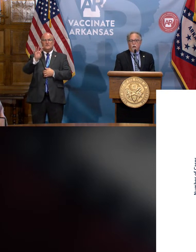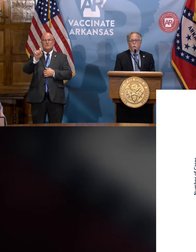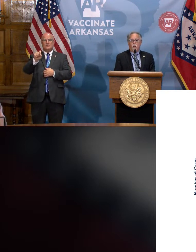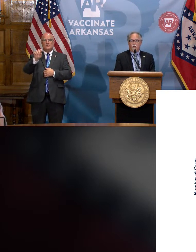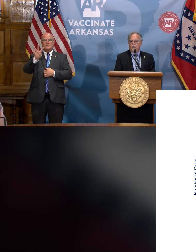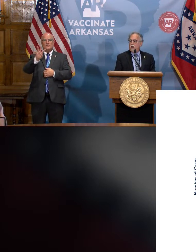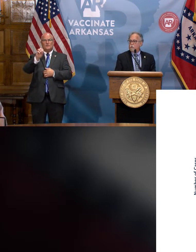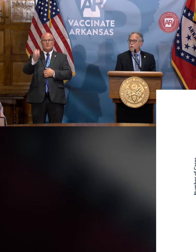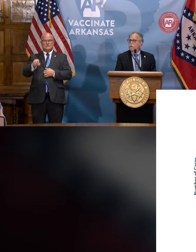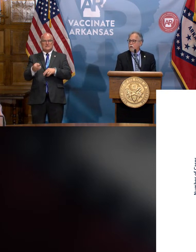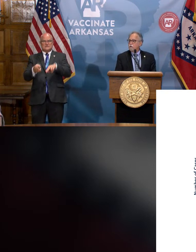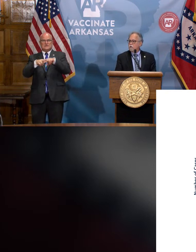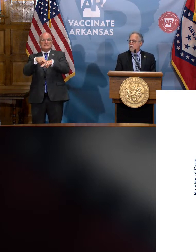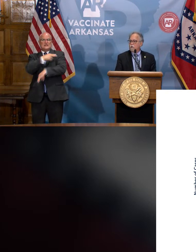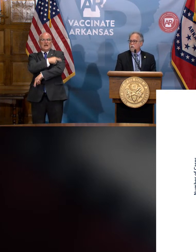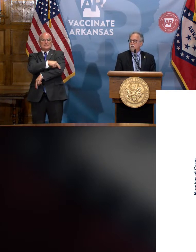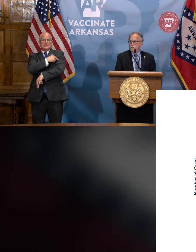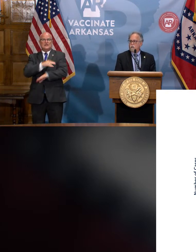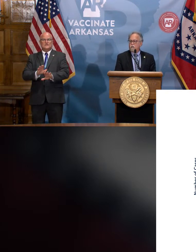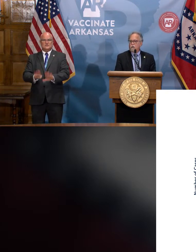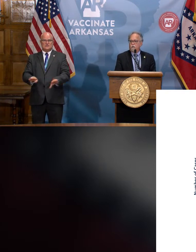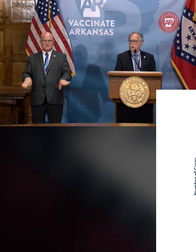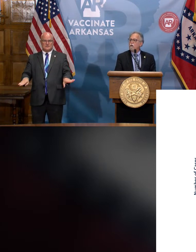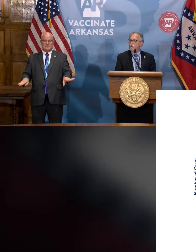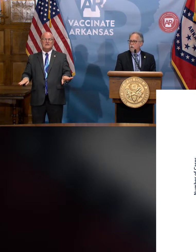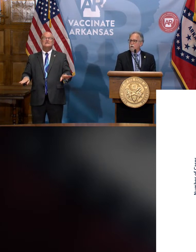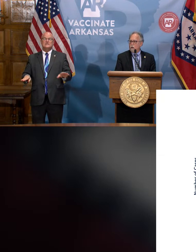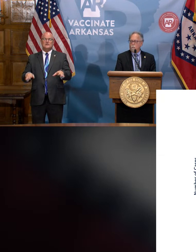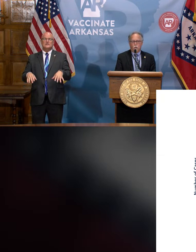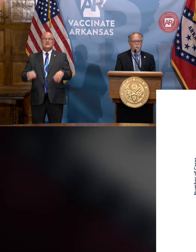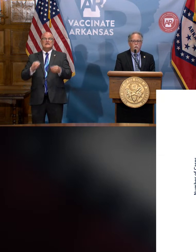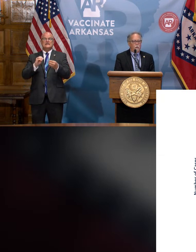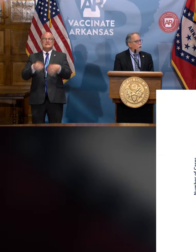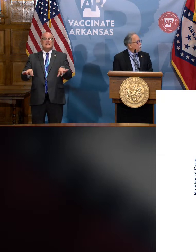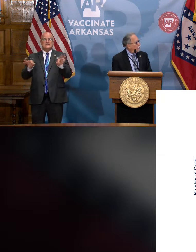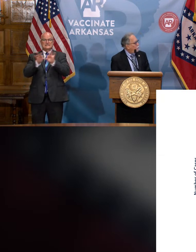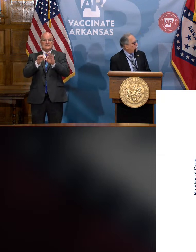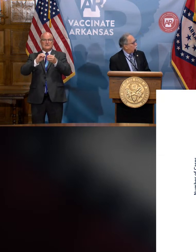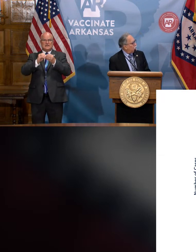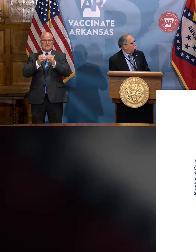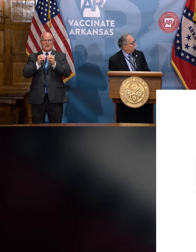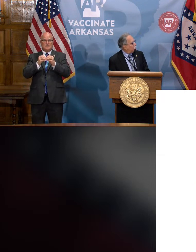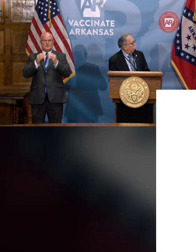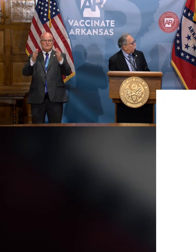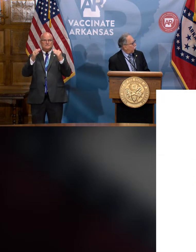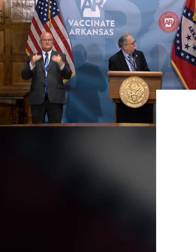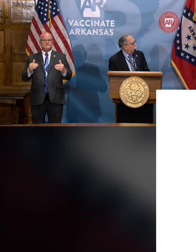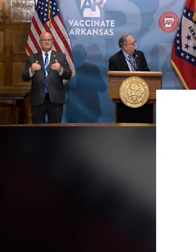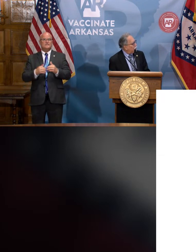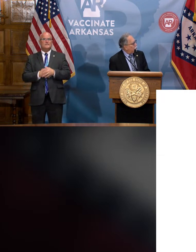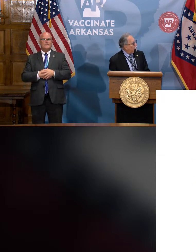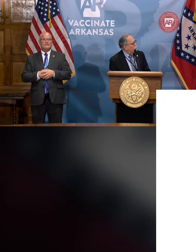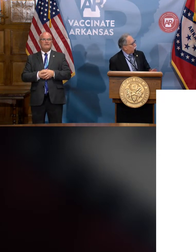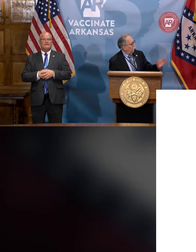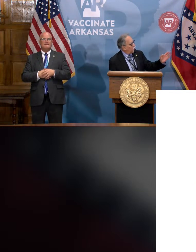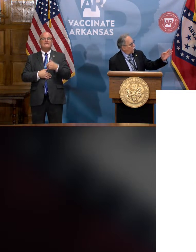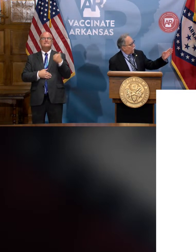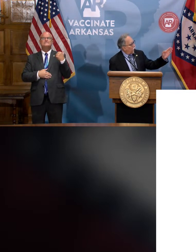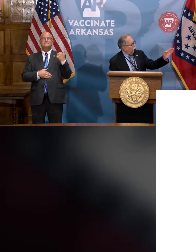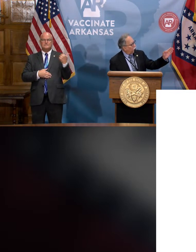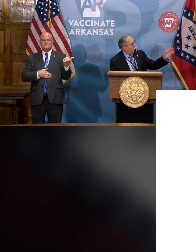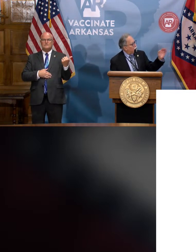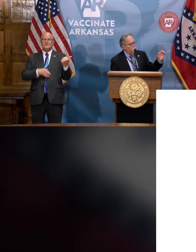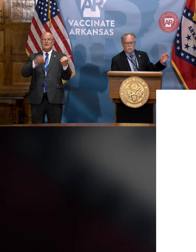84.4% rise in hospitalizations. So a statistically significant number. Next slide. This is